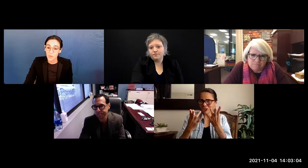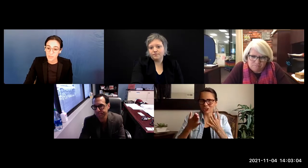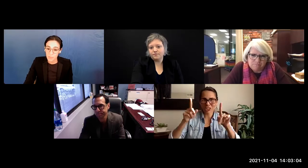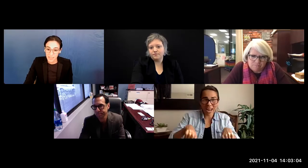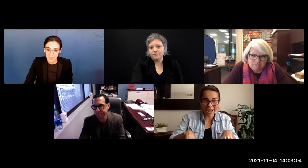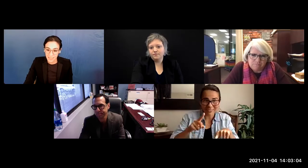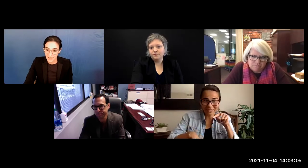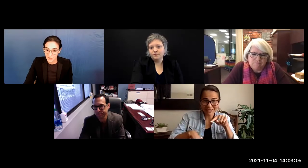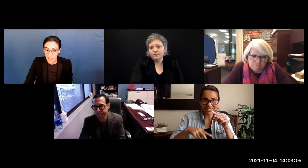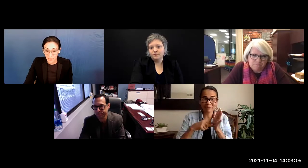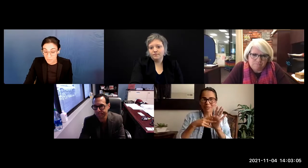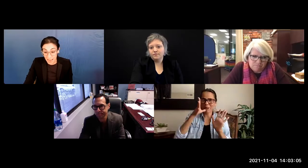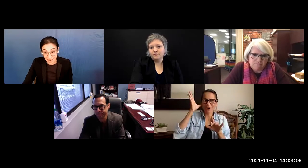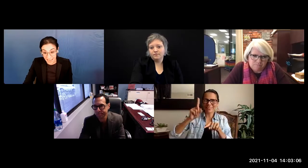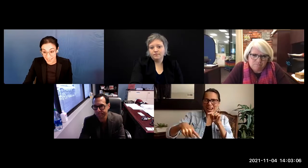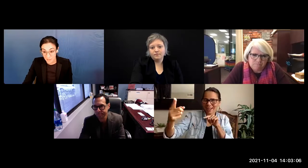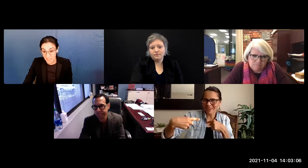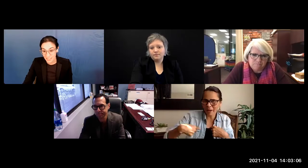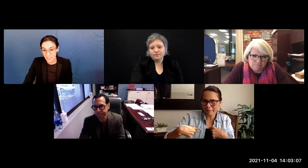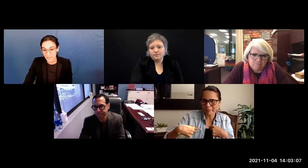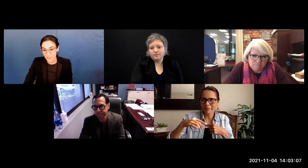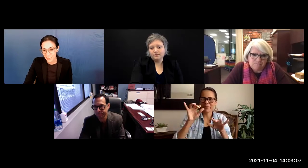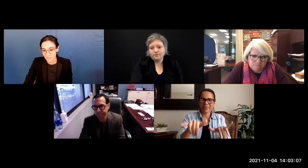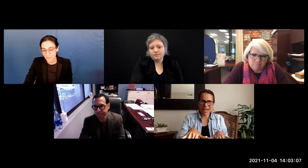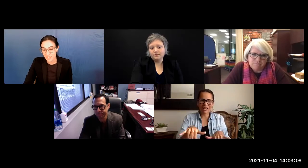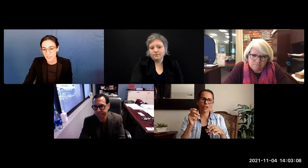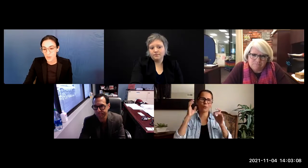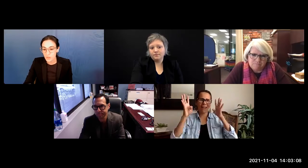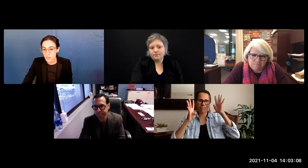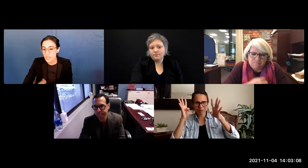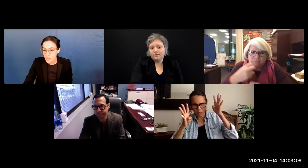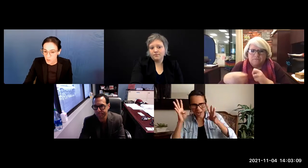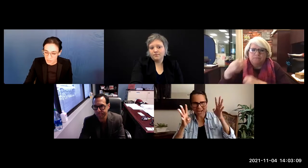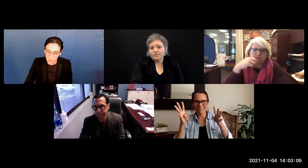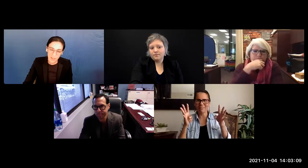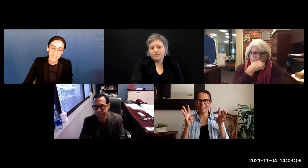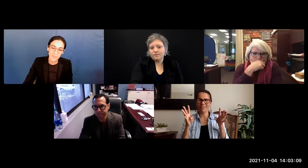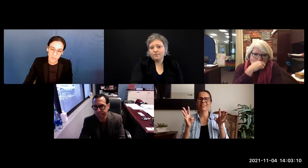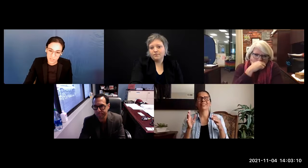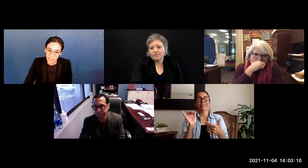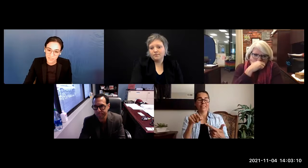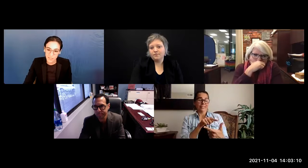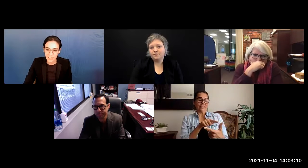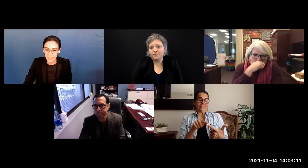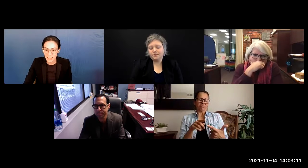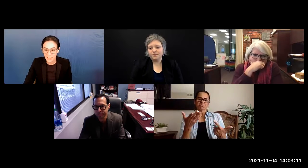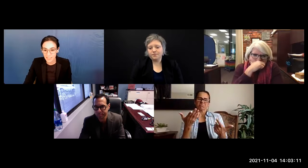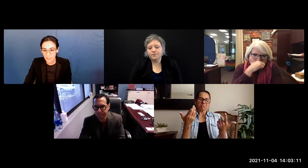we haven't had any ability to go into homes. And so we've had to be creative, certainly, and think outside the